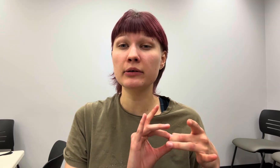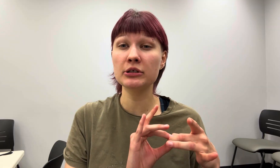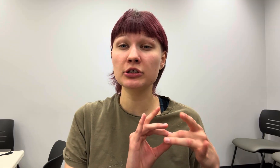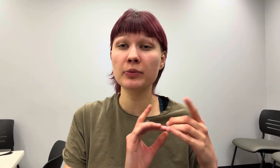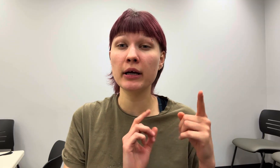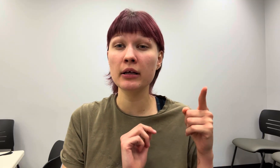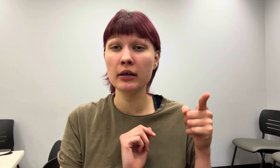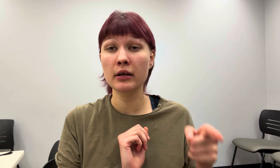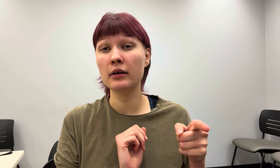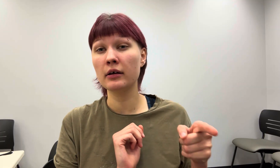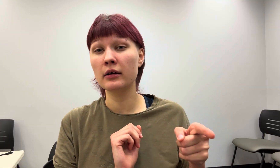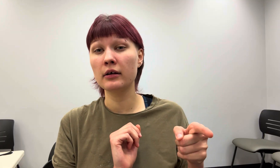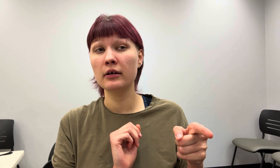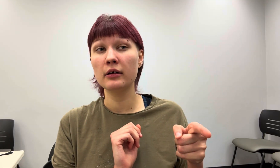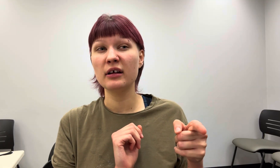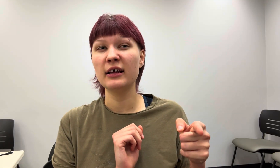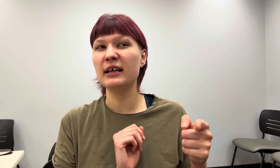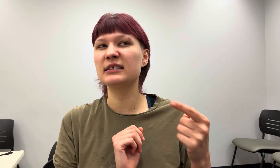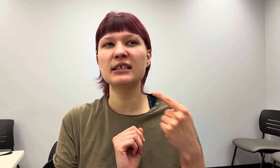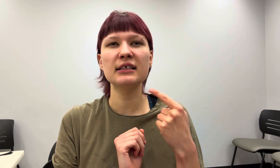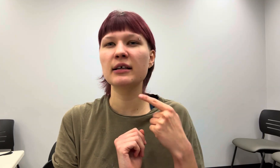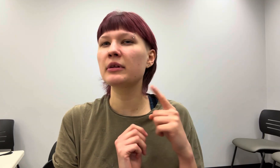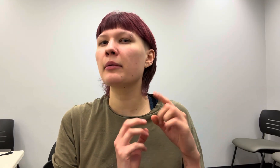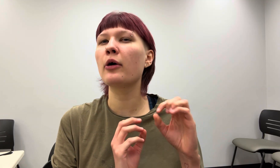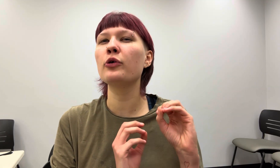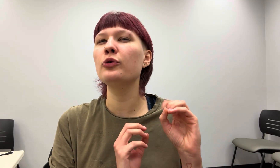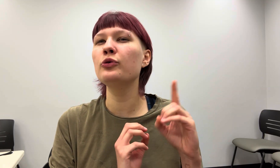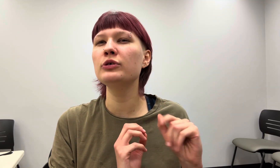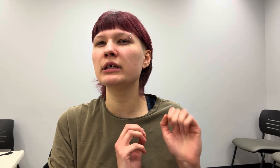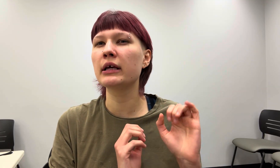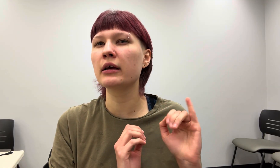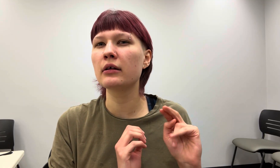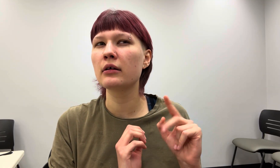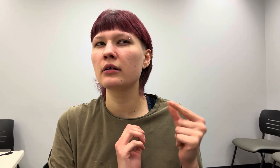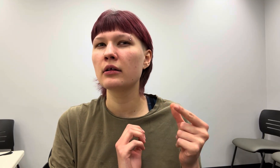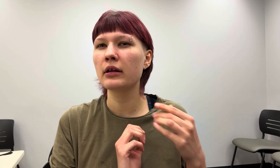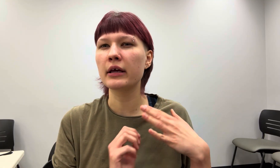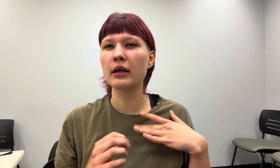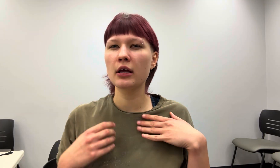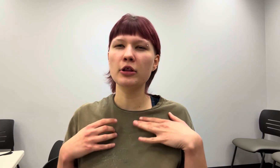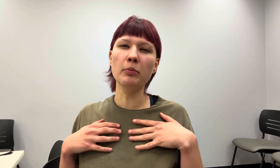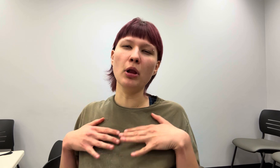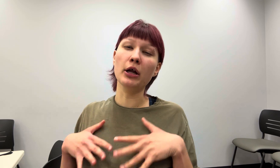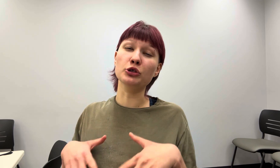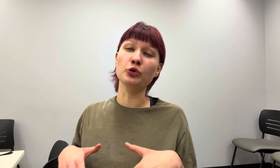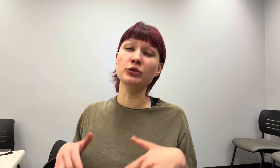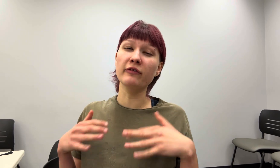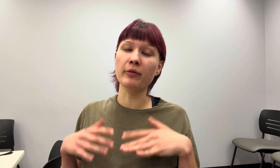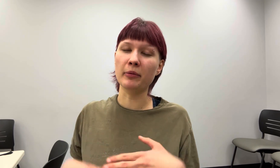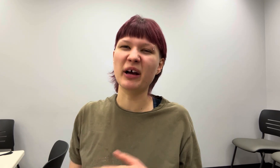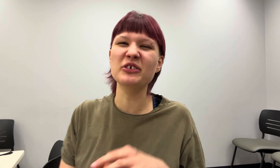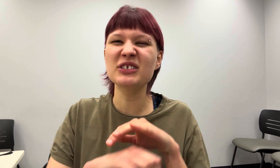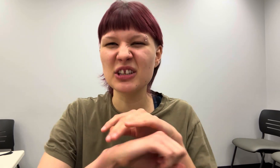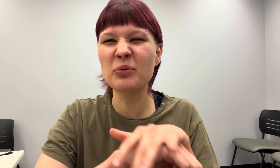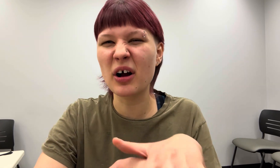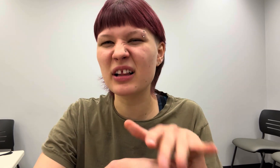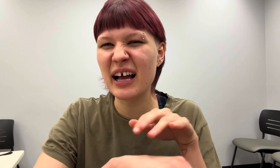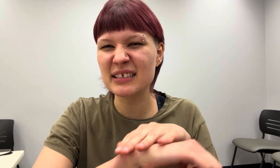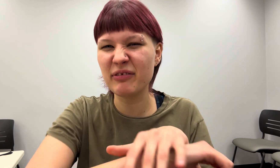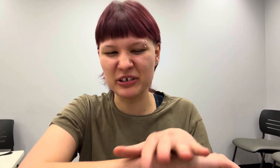just read, it said something about oozing, like the blood is oozing from him. I also did the wrong classifiers. I'm